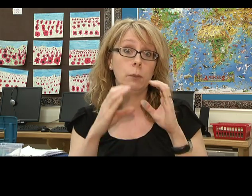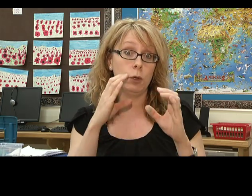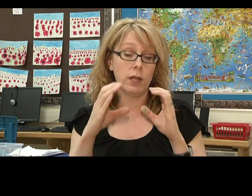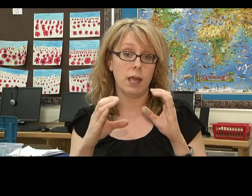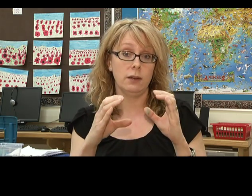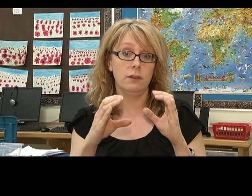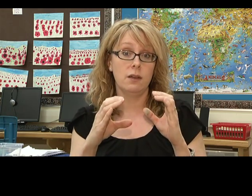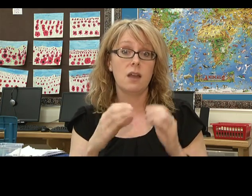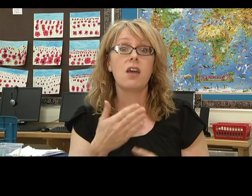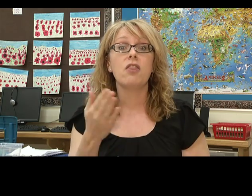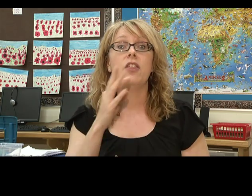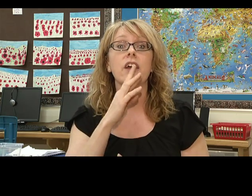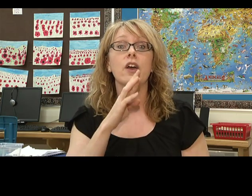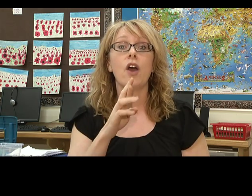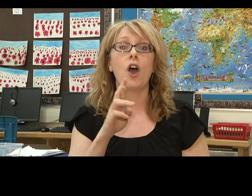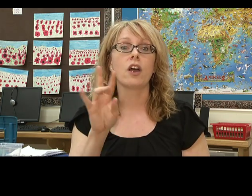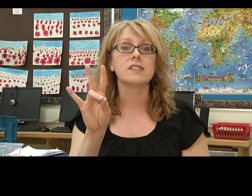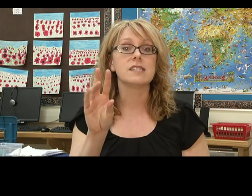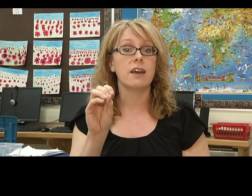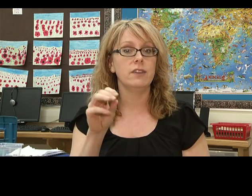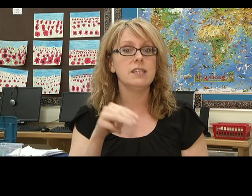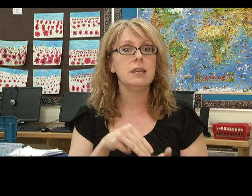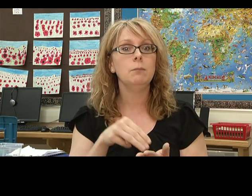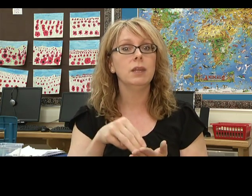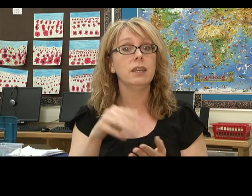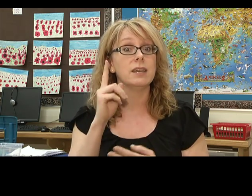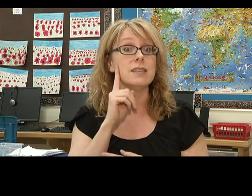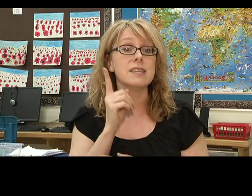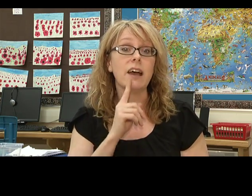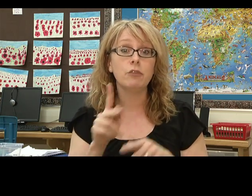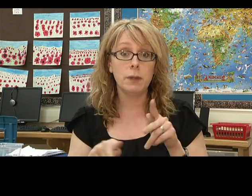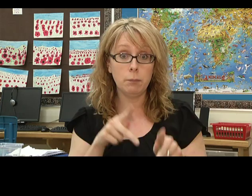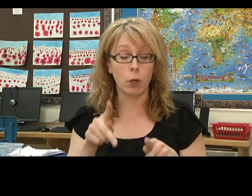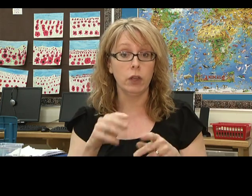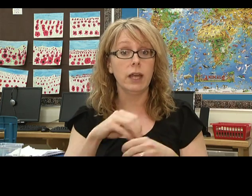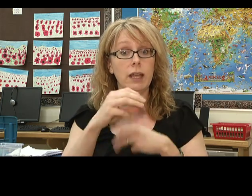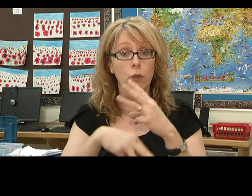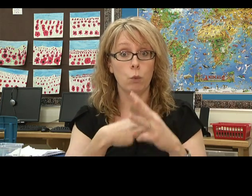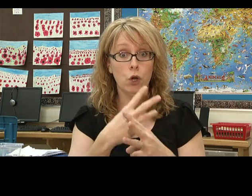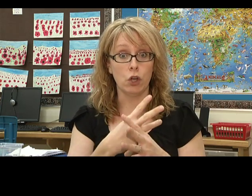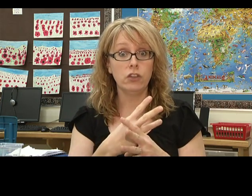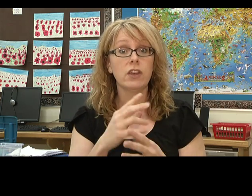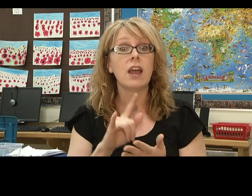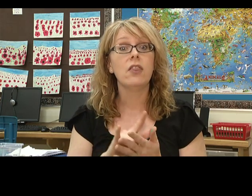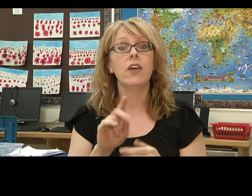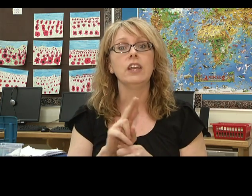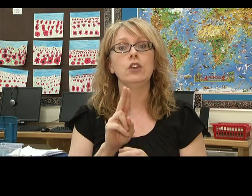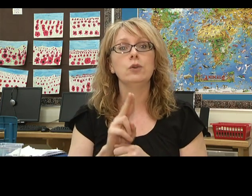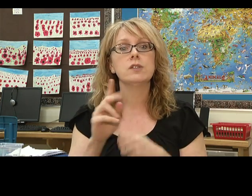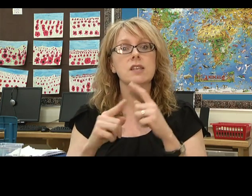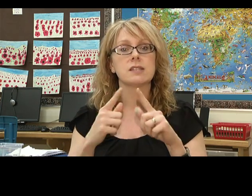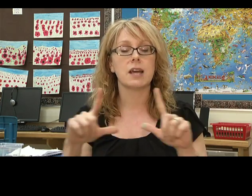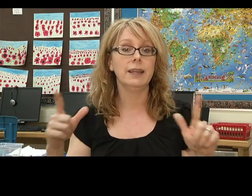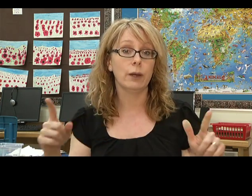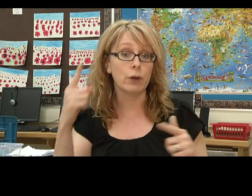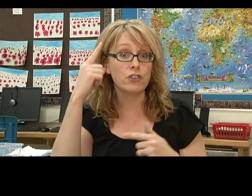communicate. There are 70 million deaf people in the world that use sign language